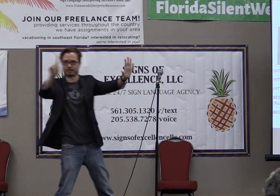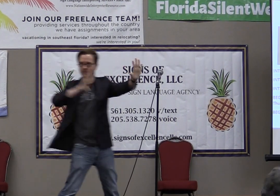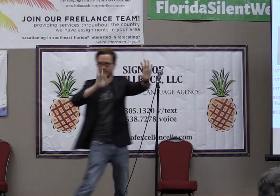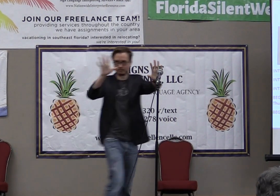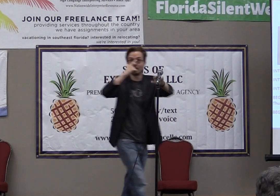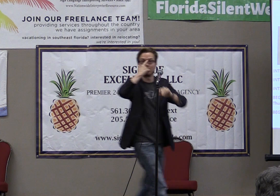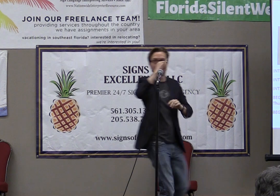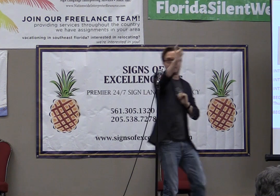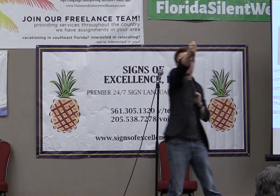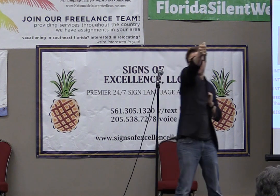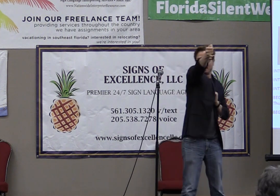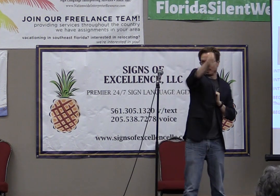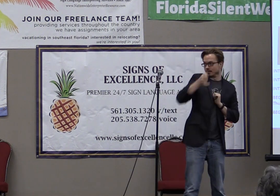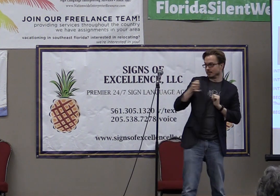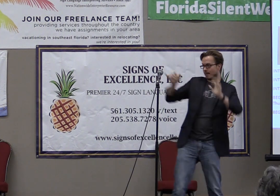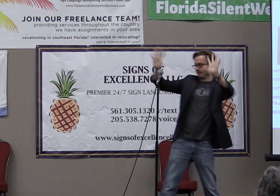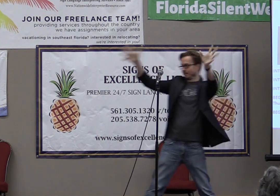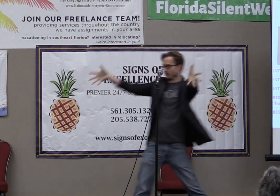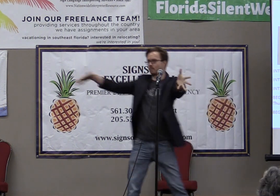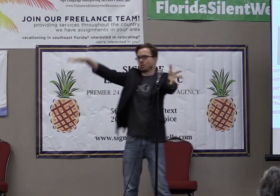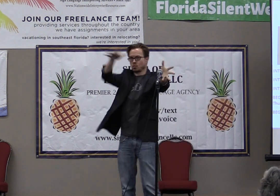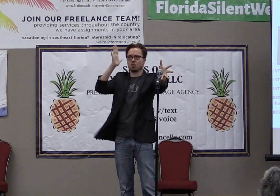time. Okay, here we go.